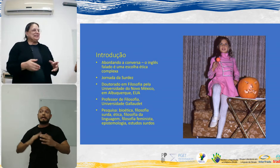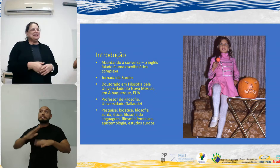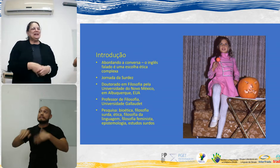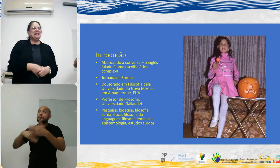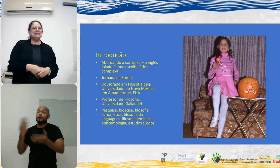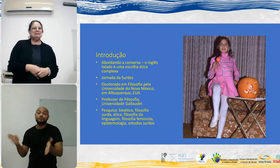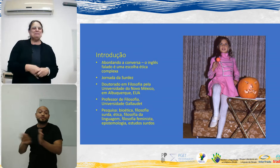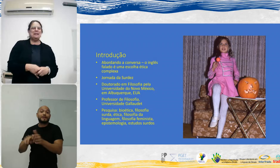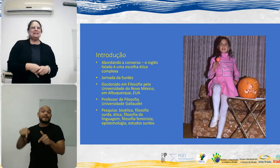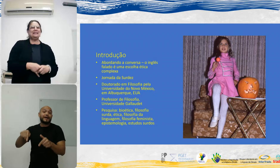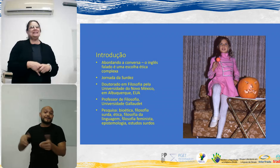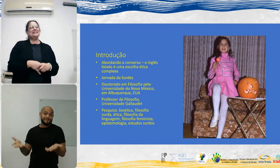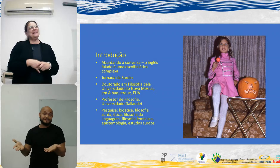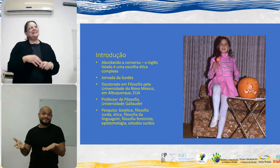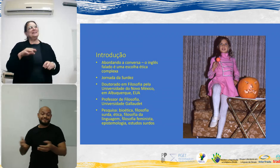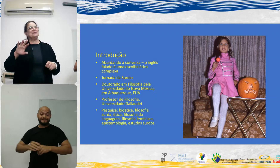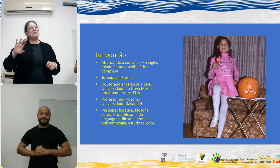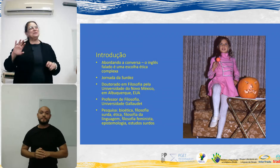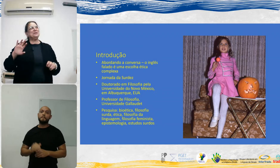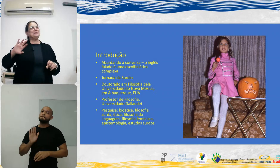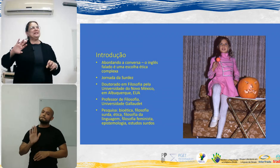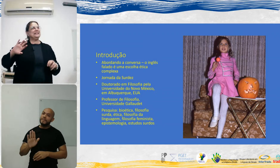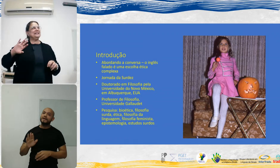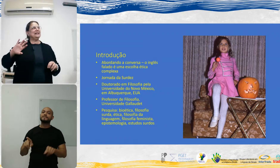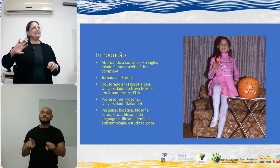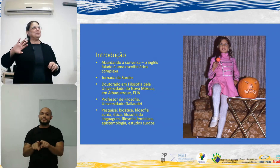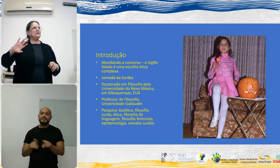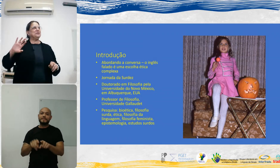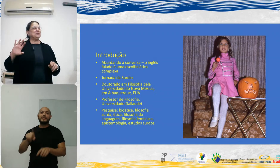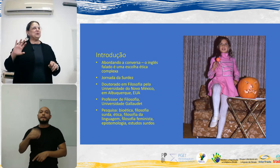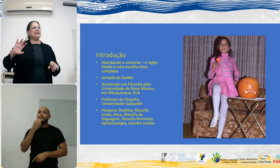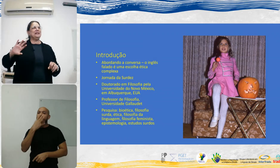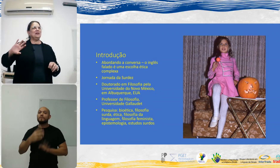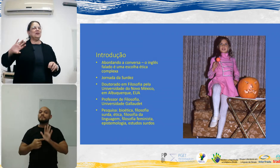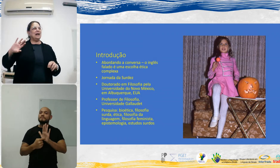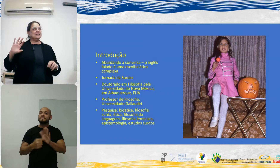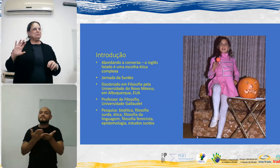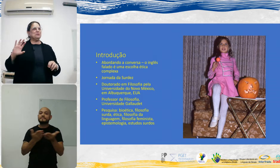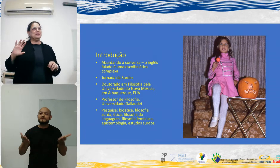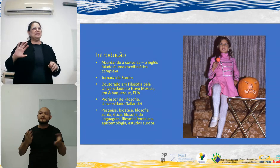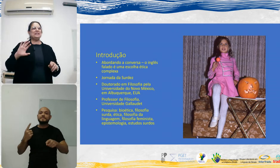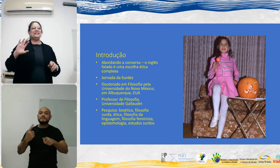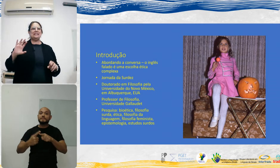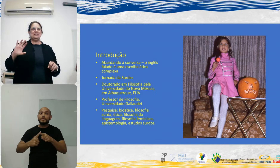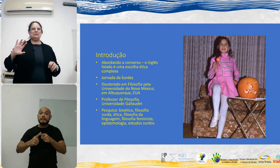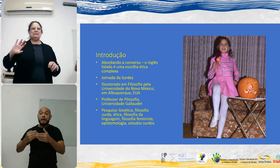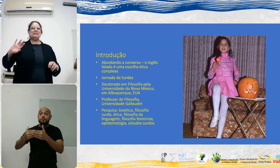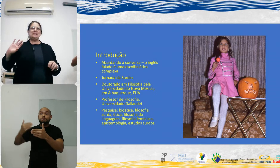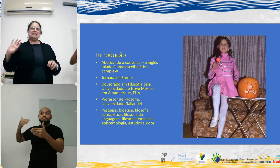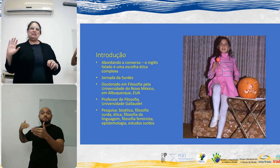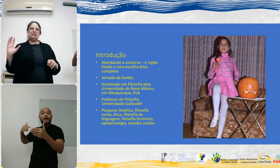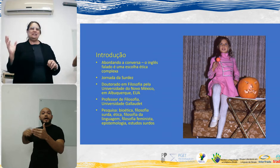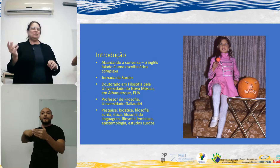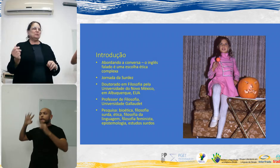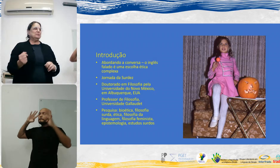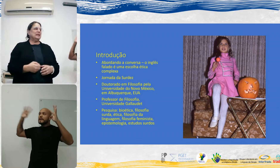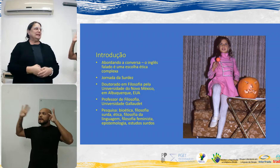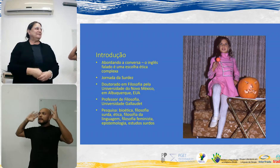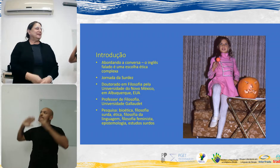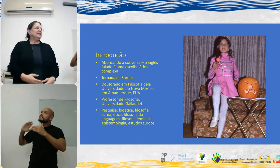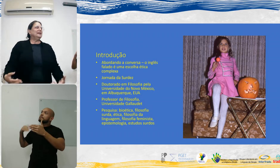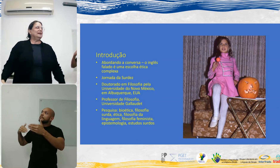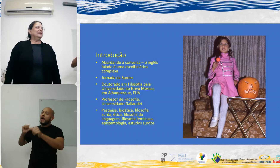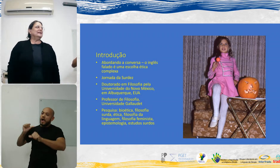good. But this, I thought also it's a nice way of showing that our aspirations and dreams can change through